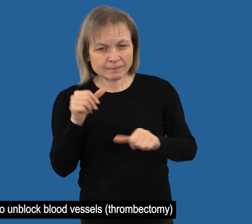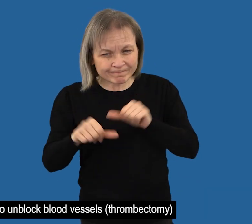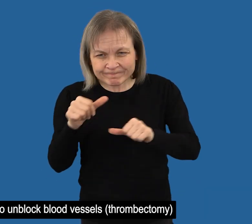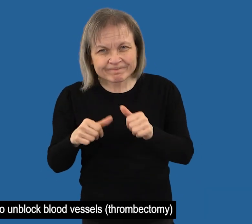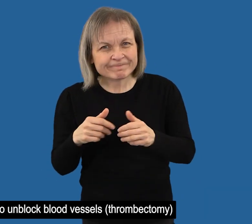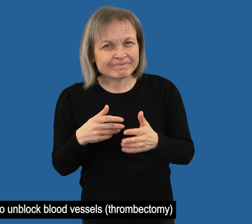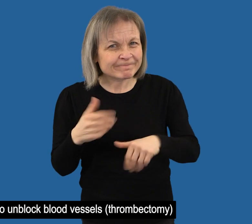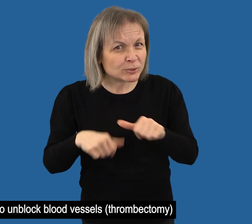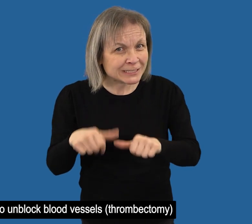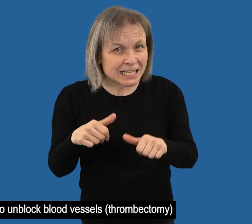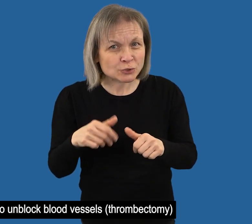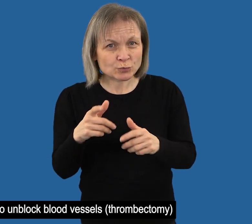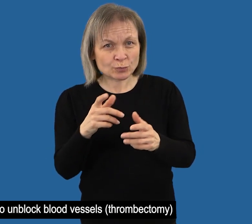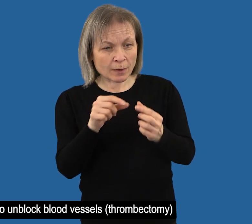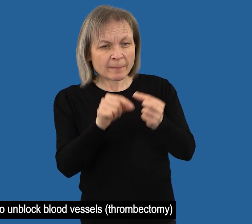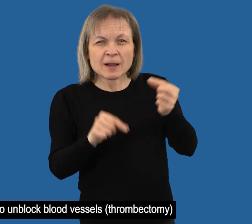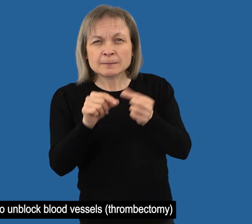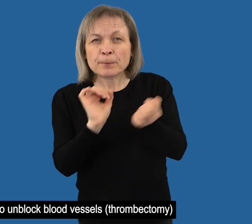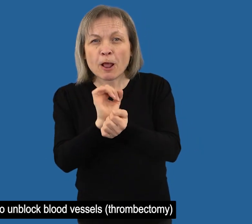procedure to unblock blood vessels, thrombectomy.